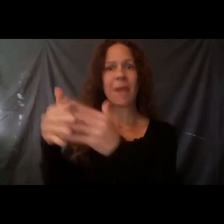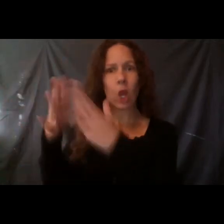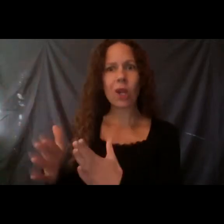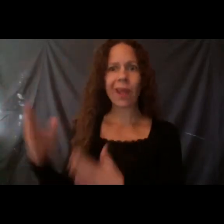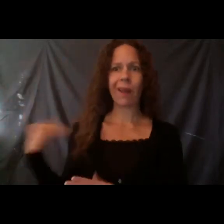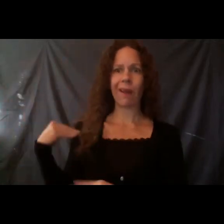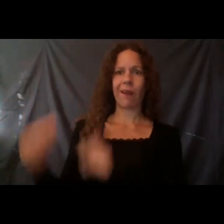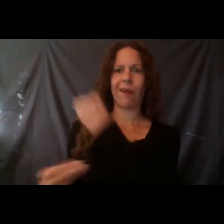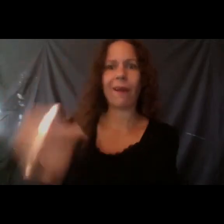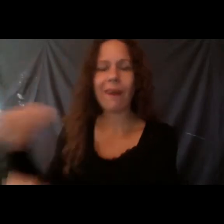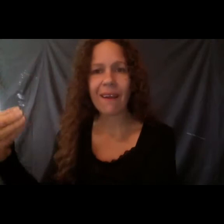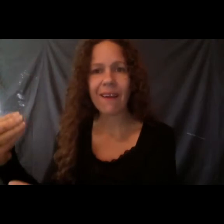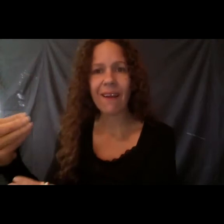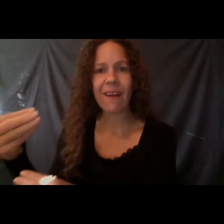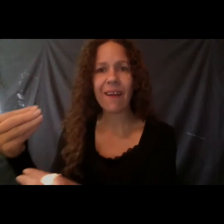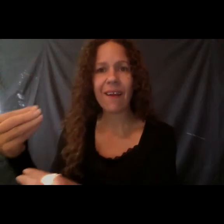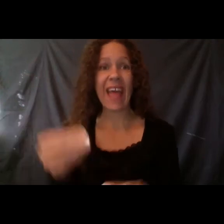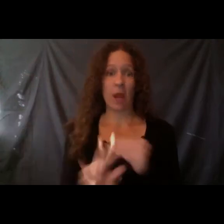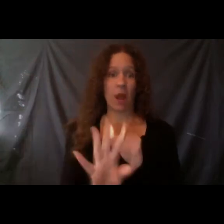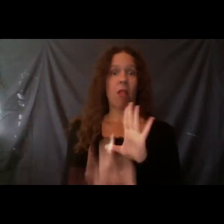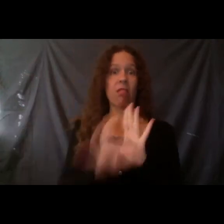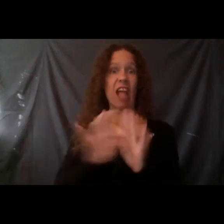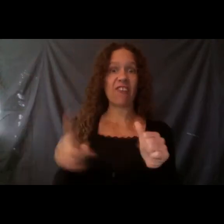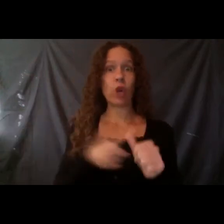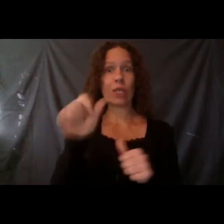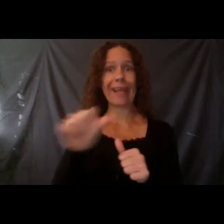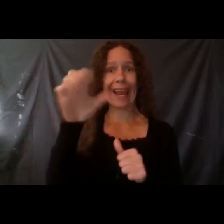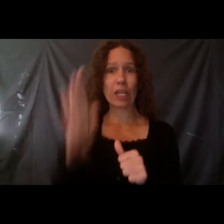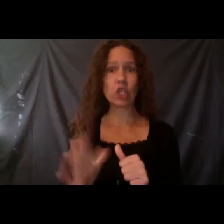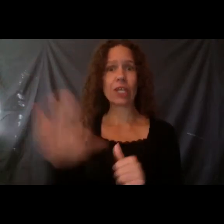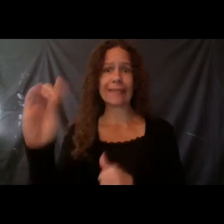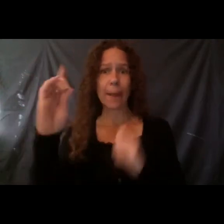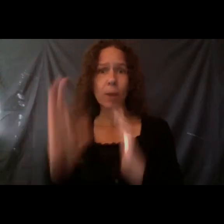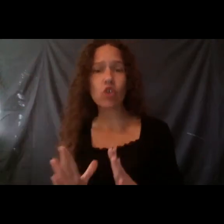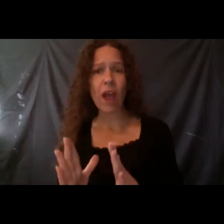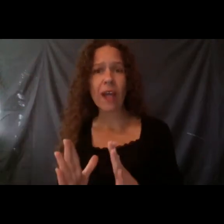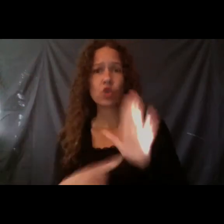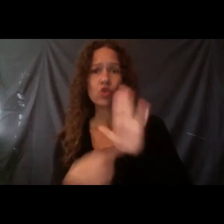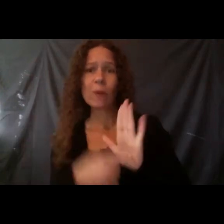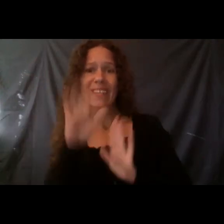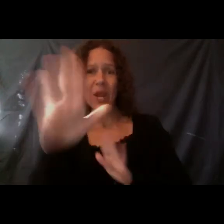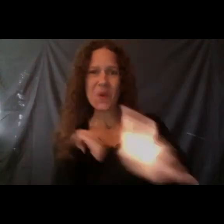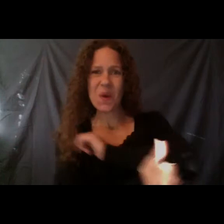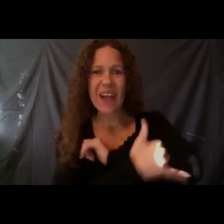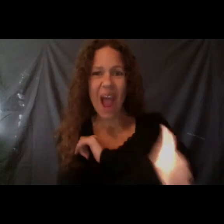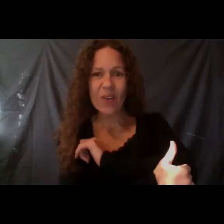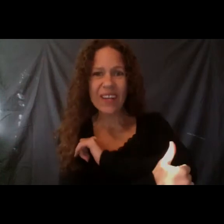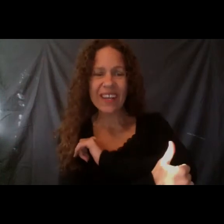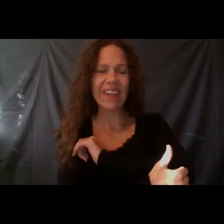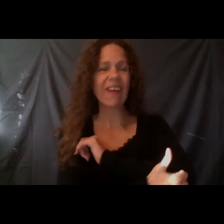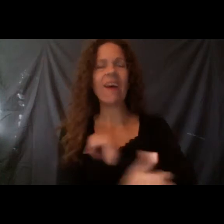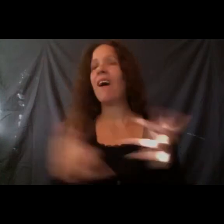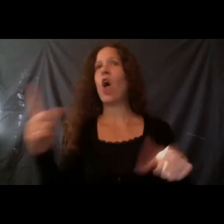you for electing the first Asian Democrat to represent your county in the state Senate. Dave Min knocked off a